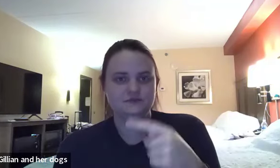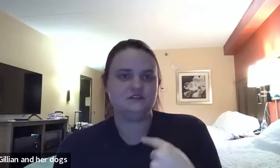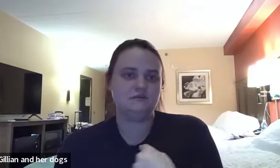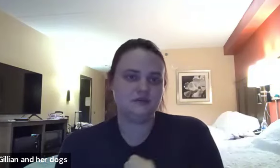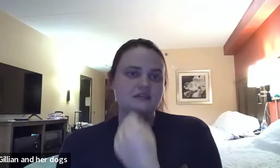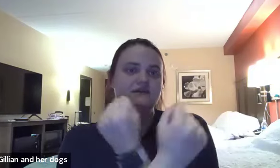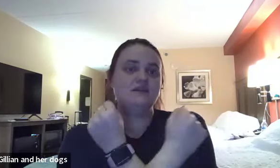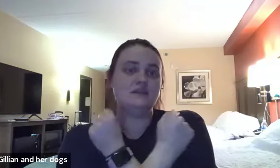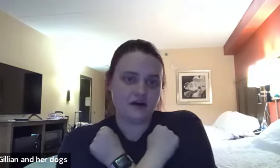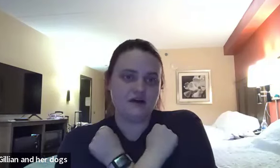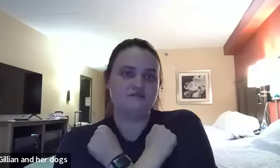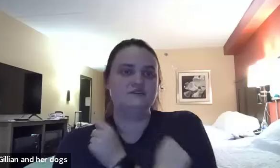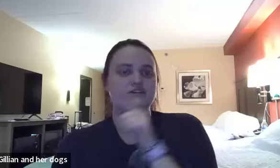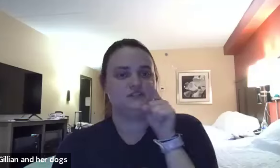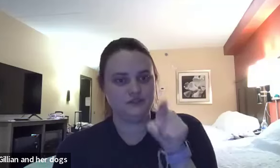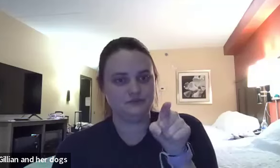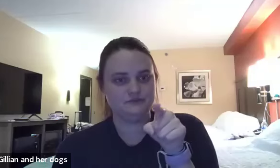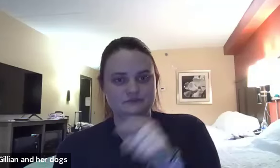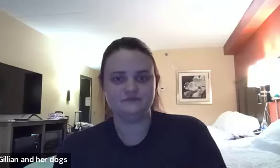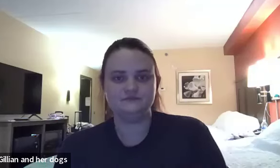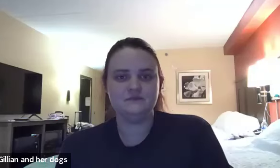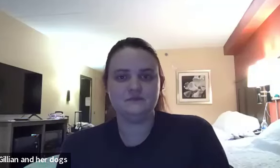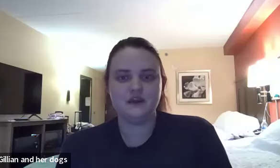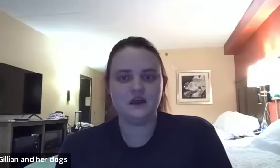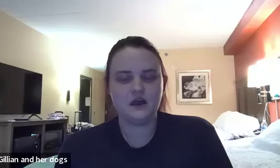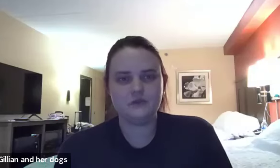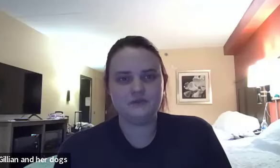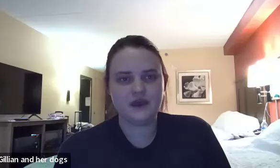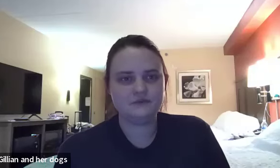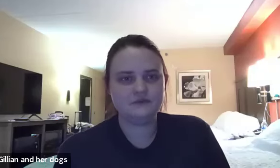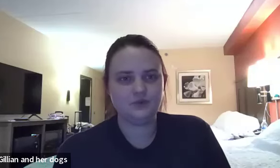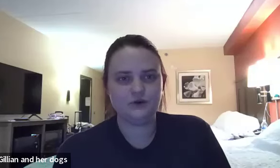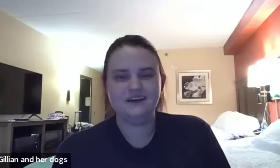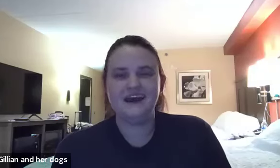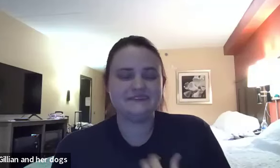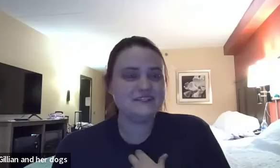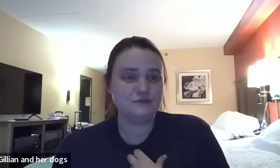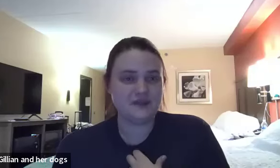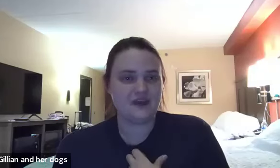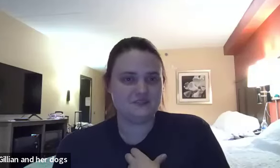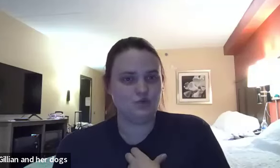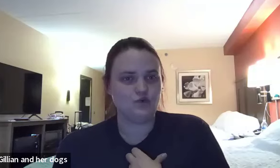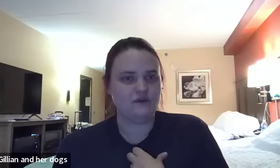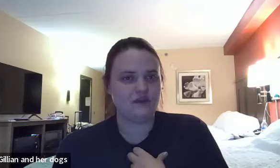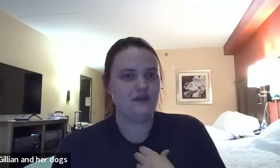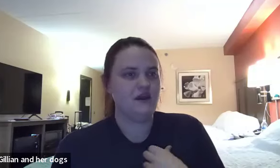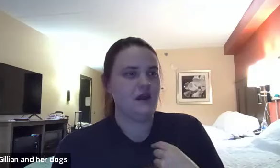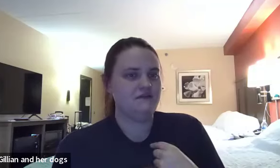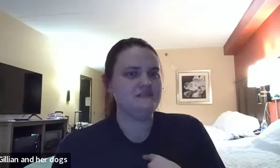So me, love you. That would be more, at least for me, that is more of a, if I say